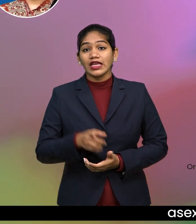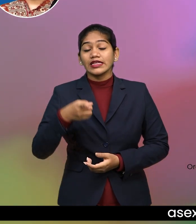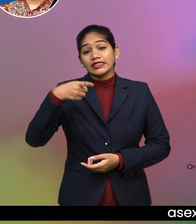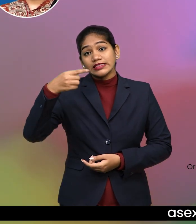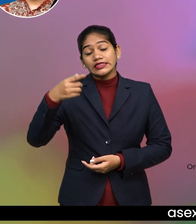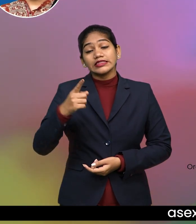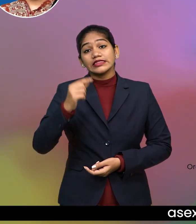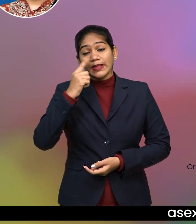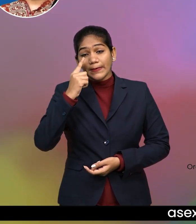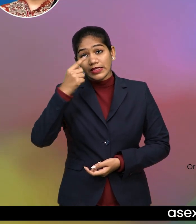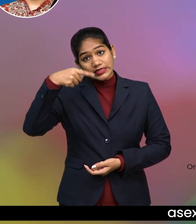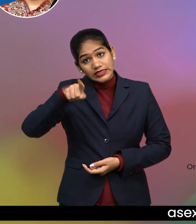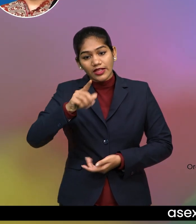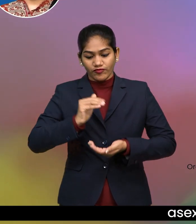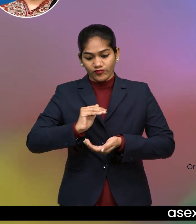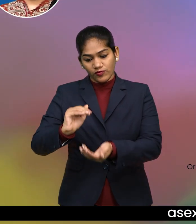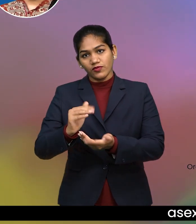asexual reproduction are